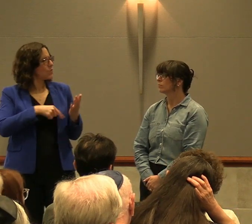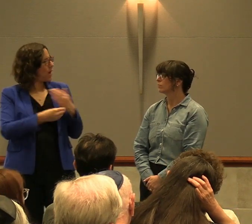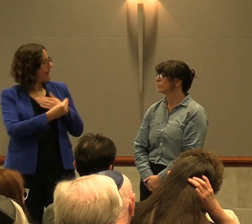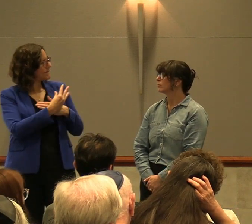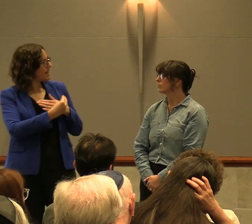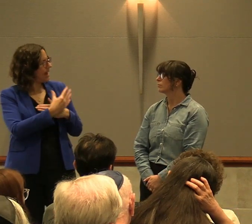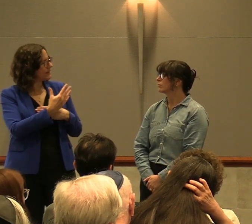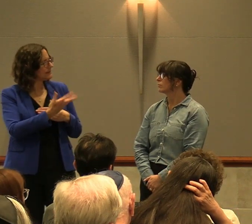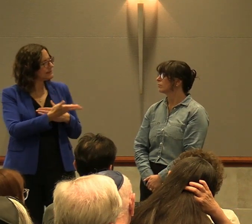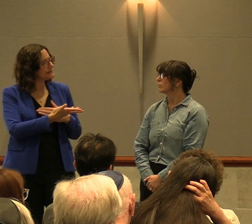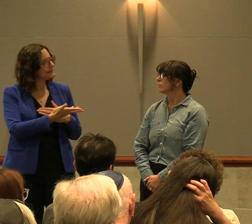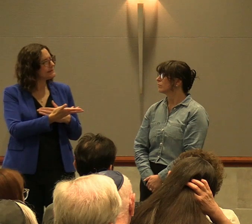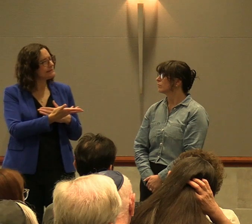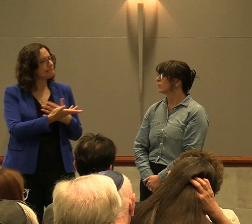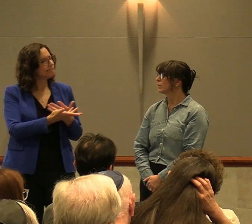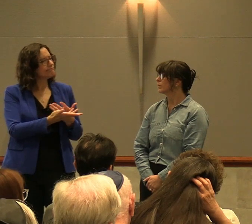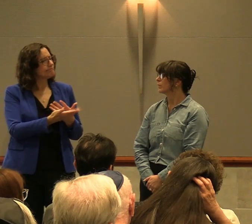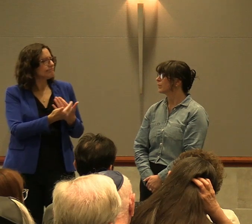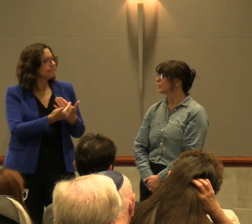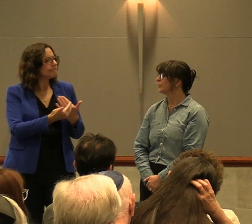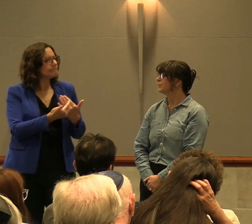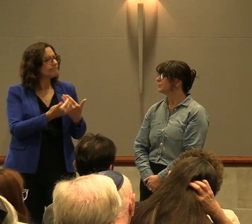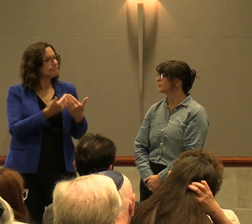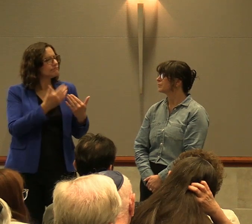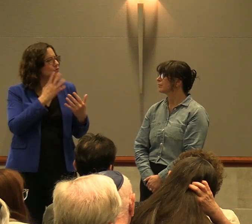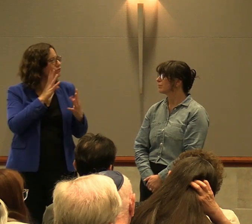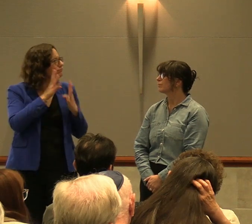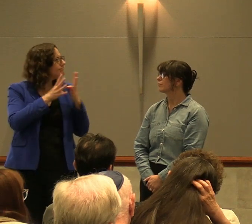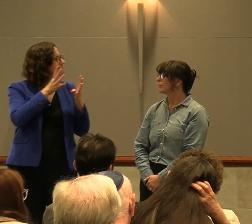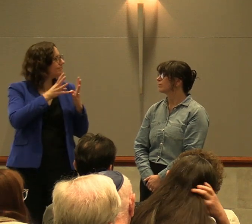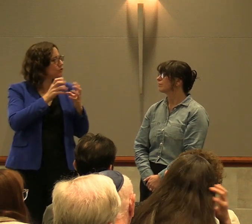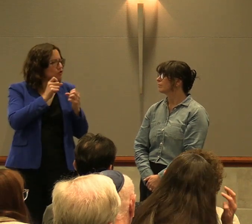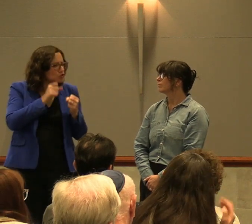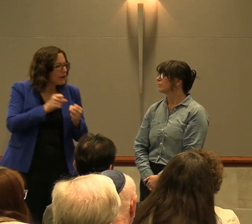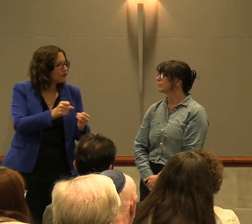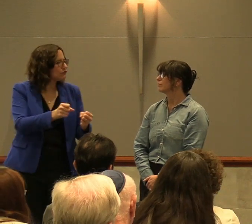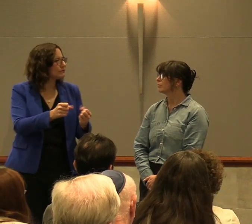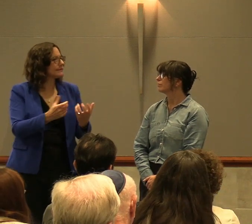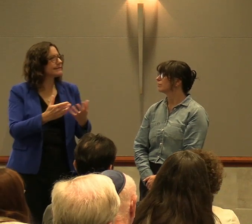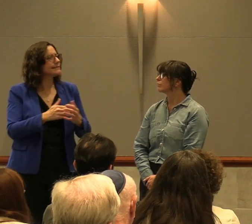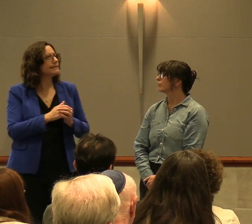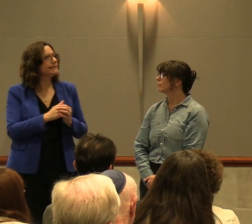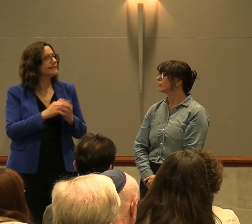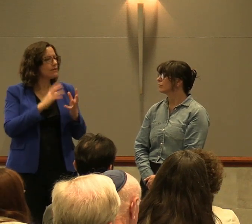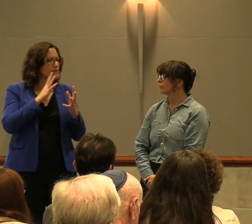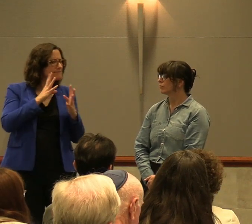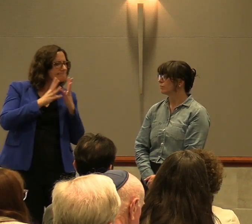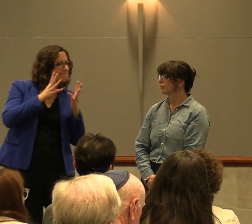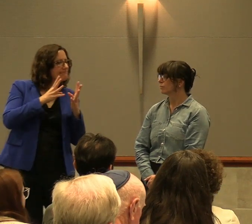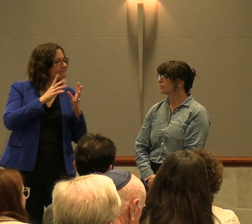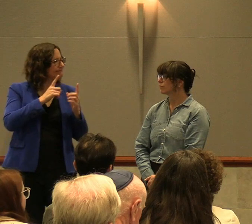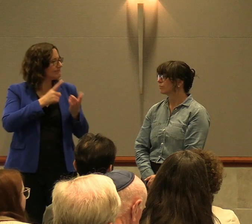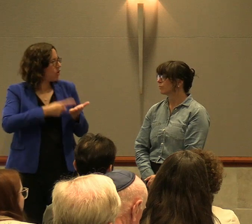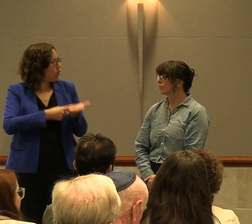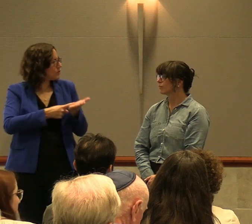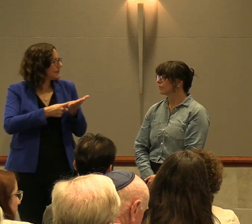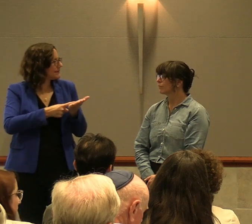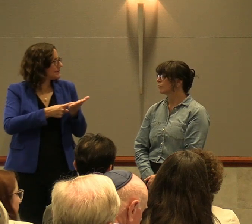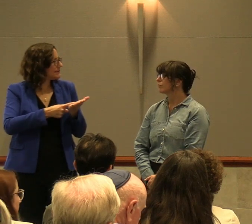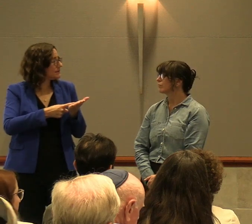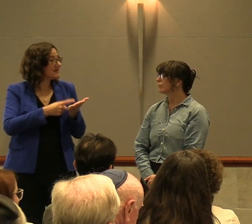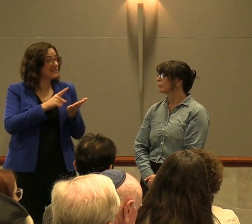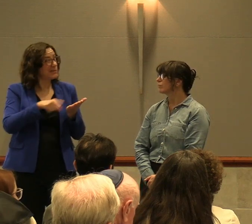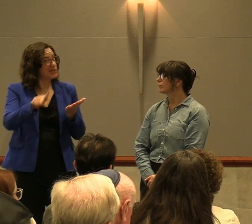you give so that we can create strategy and we can create argument, especially to